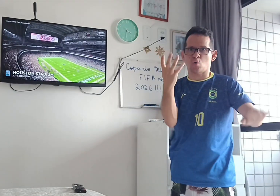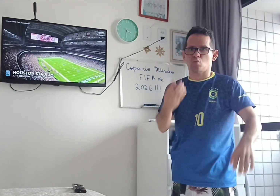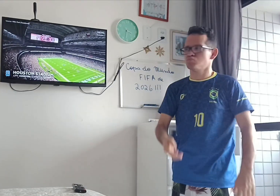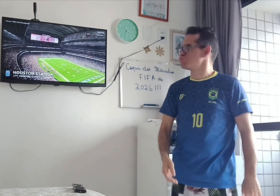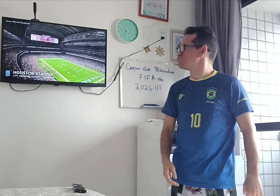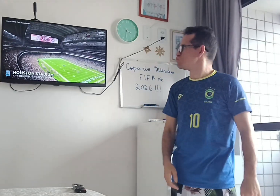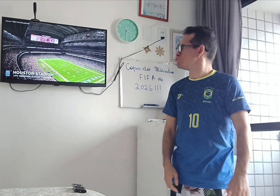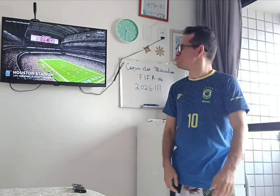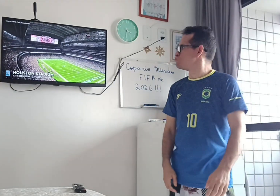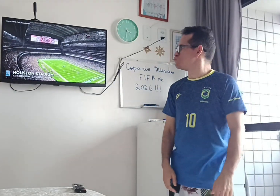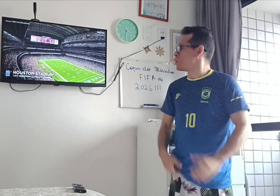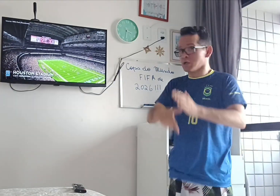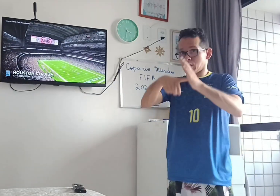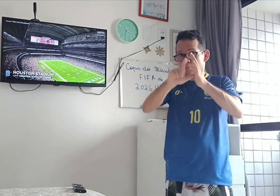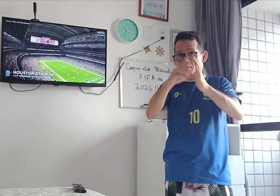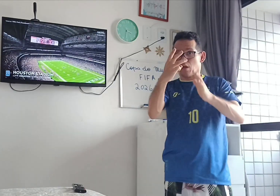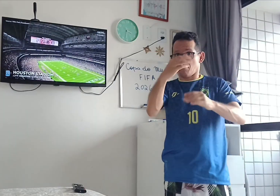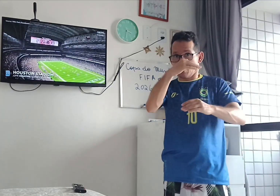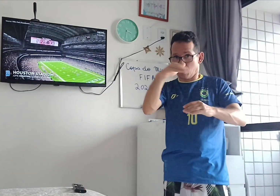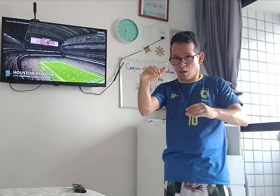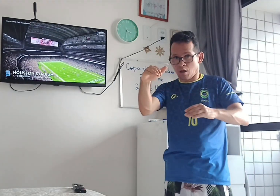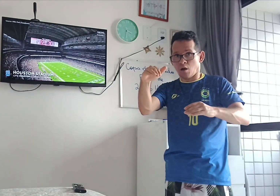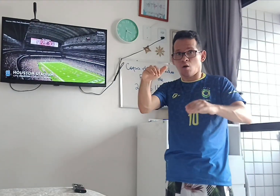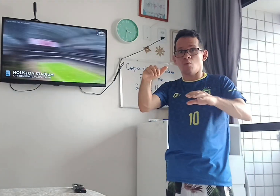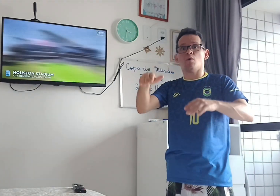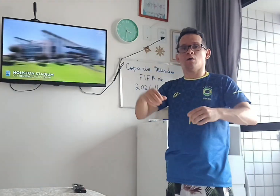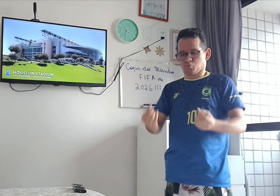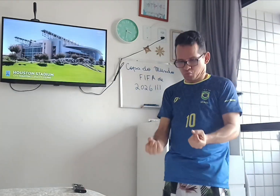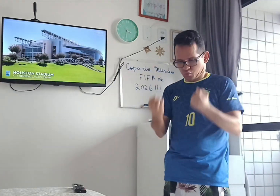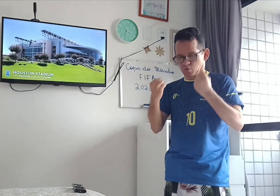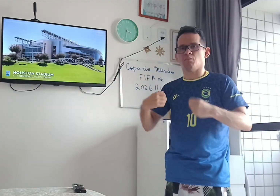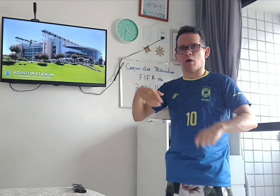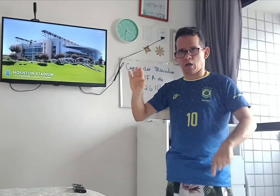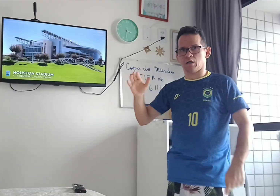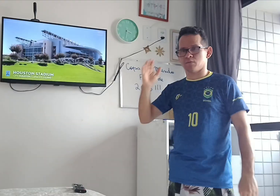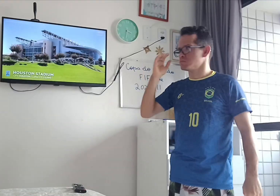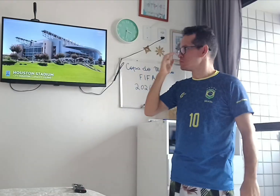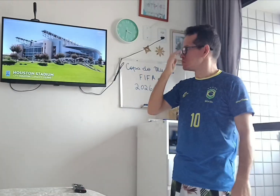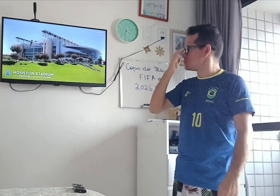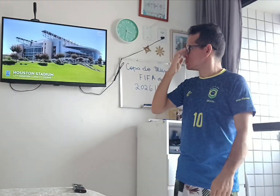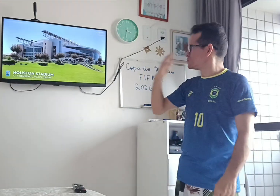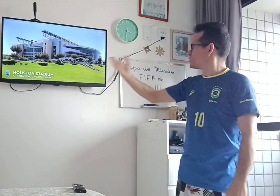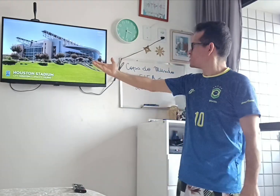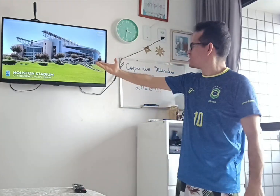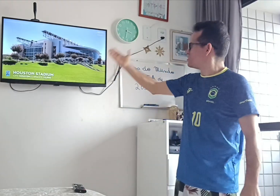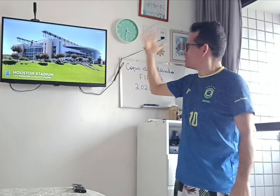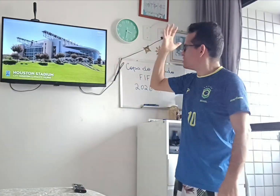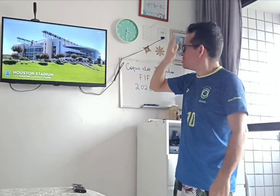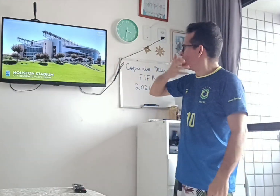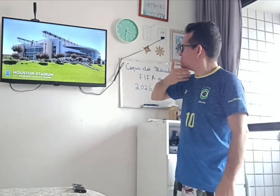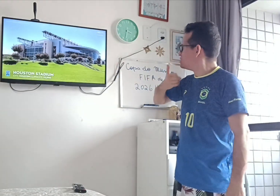group matches plus round of 32 and round of 16 ties, includes national teams like Mexico, Portugal, and Cape